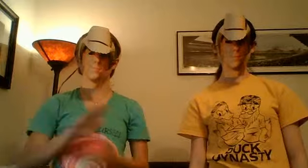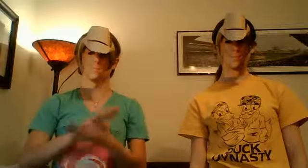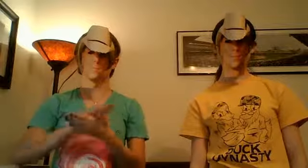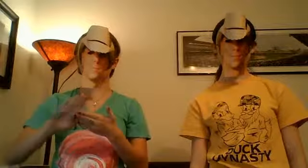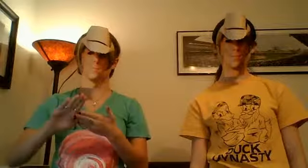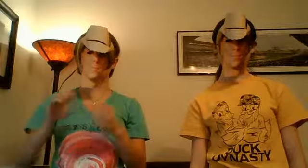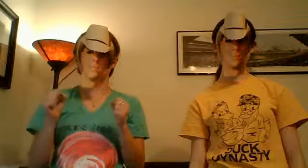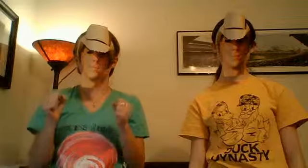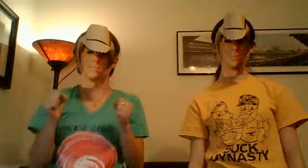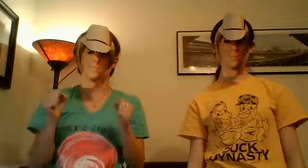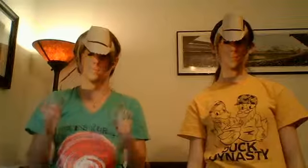hole, it's nice and